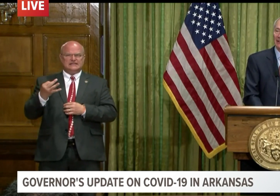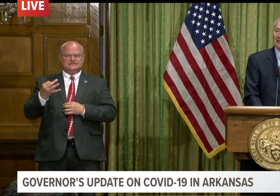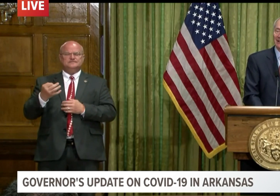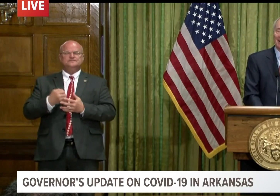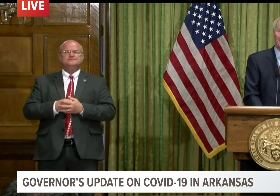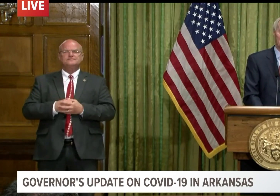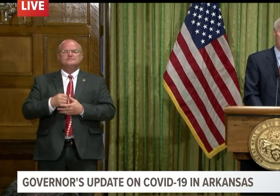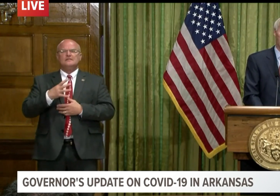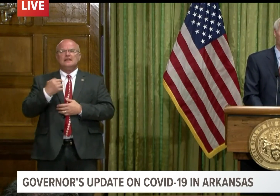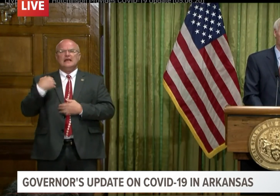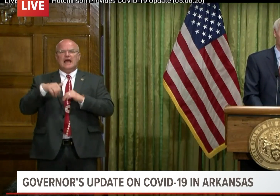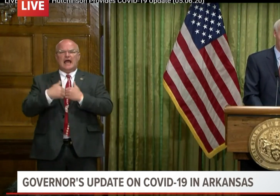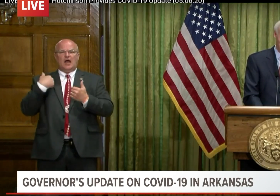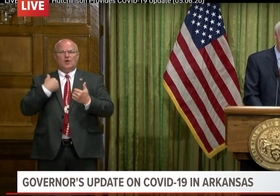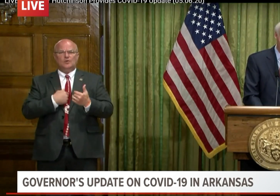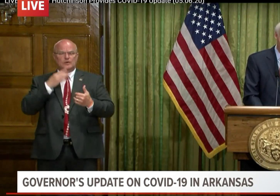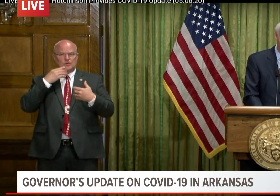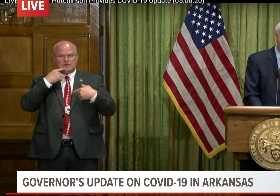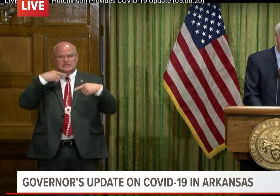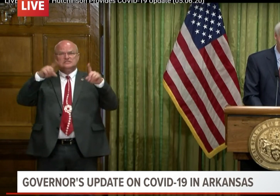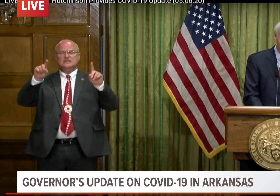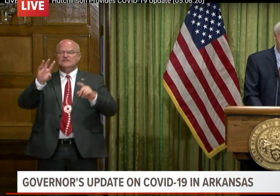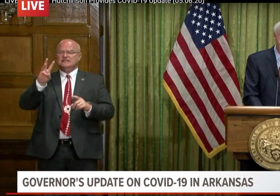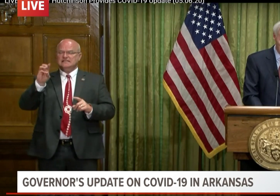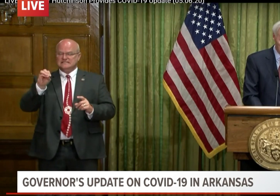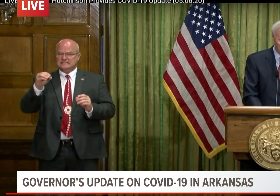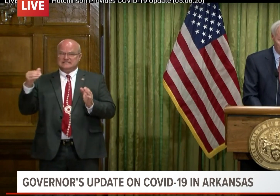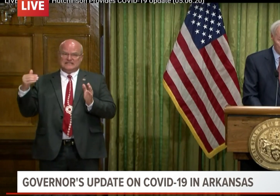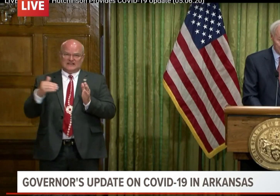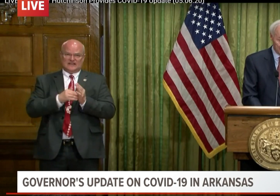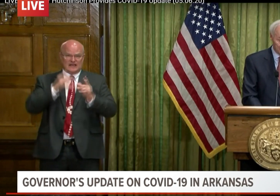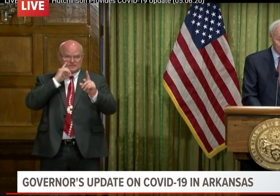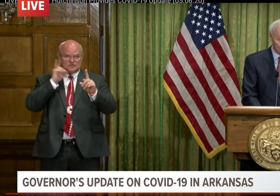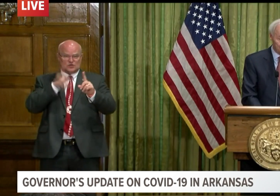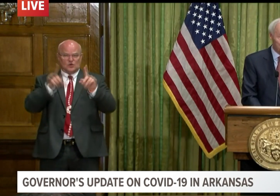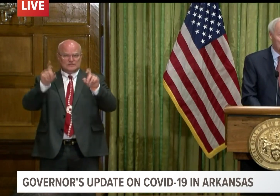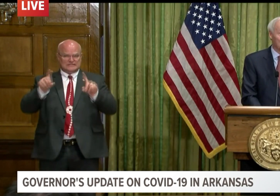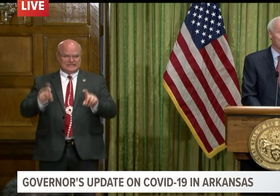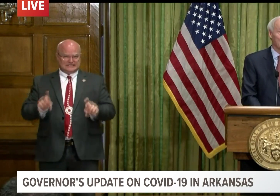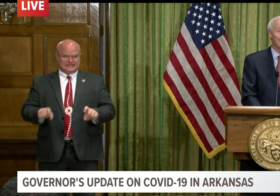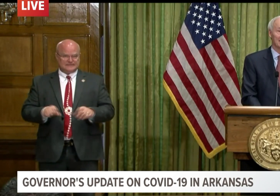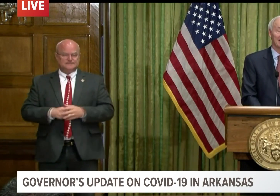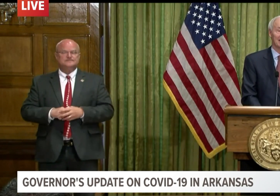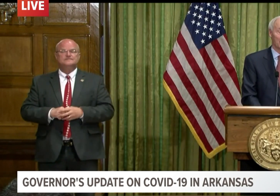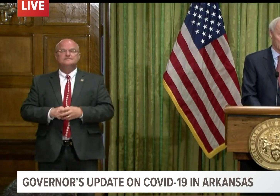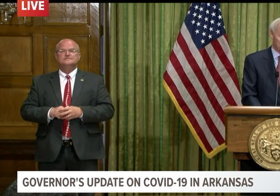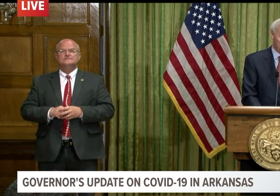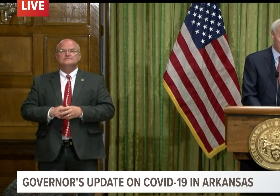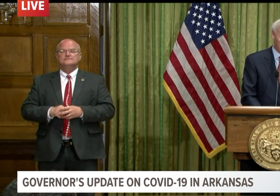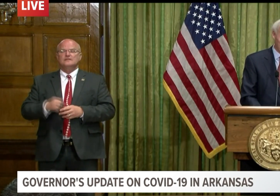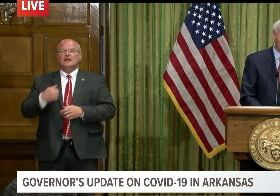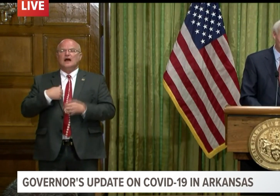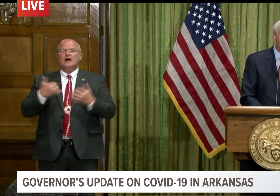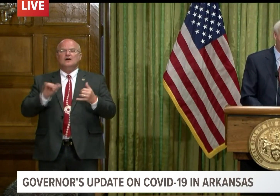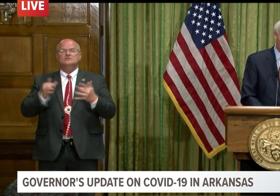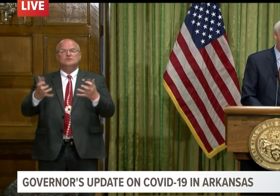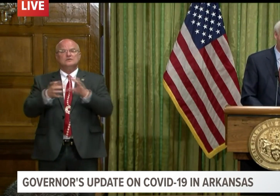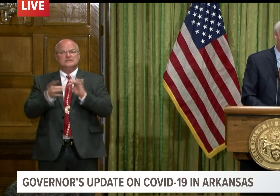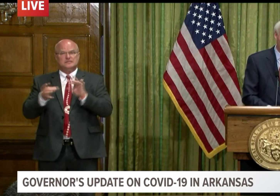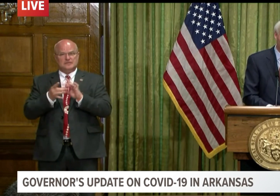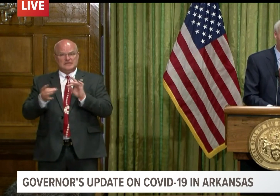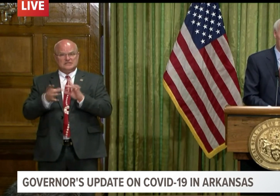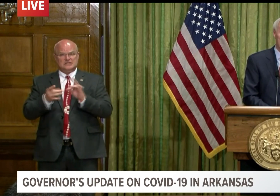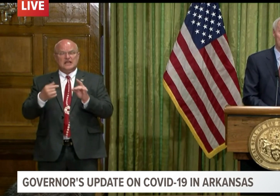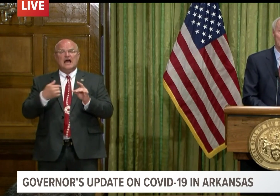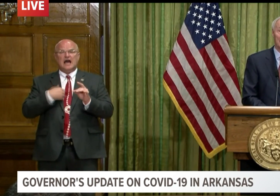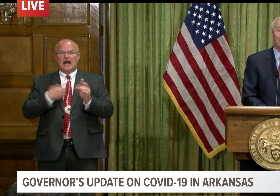this week as to how we're going to achieve that 60,000 goal in testing. Finally, I wanted to mention that